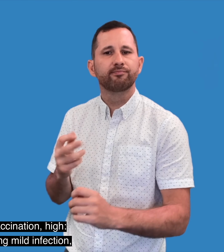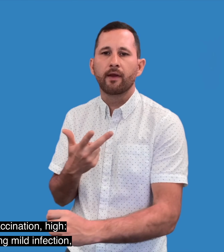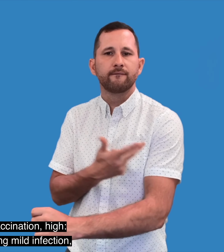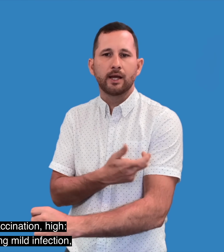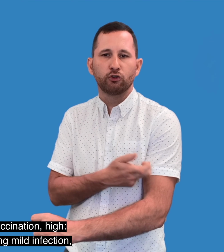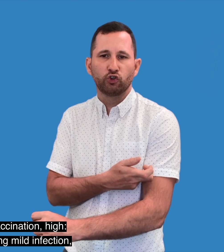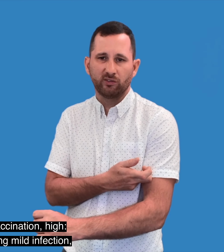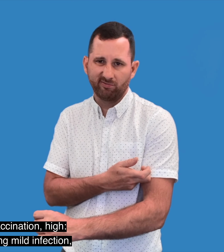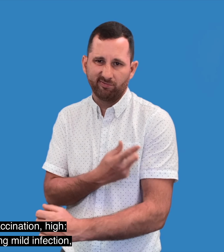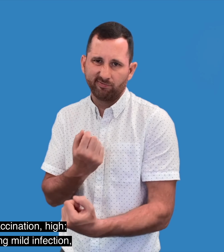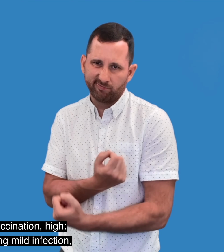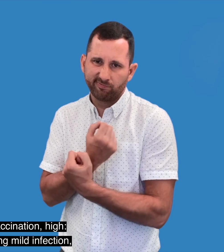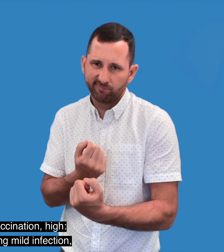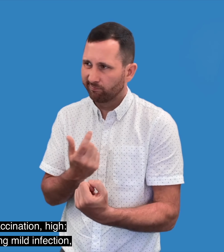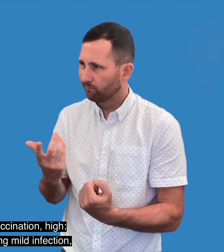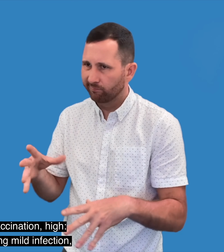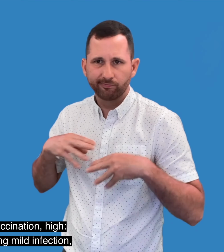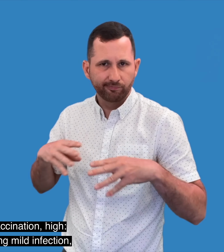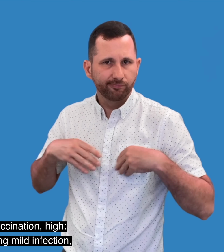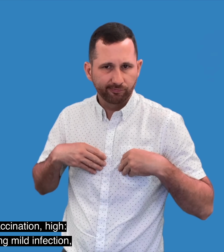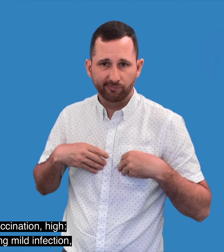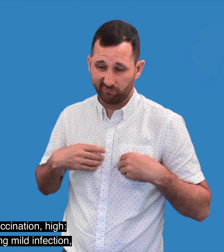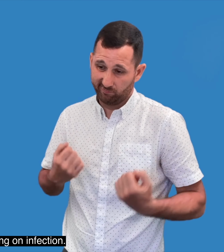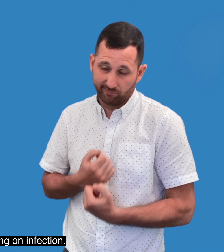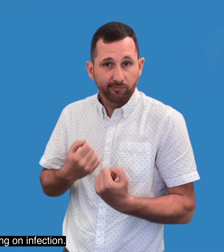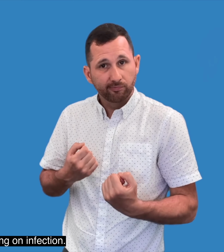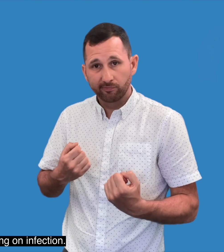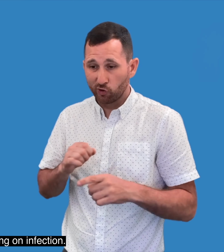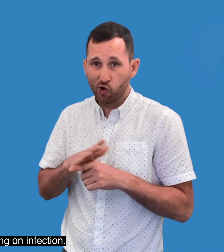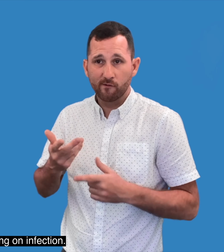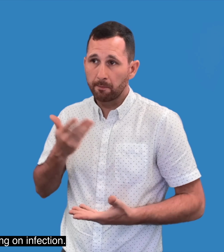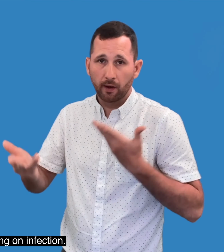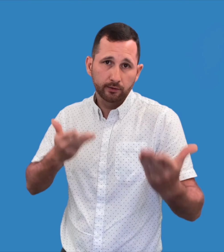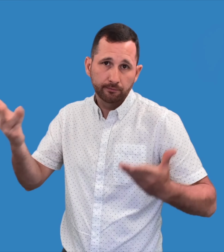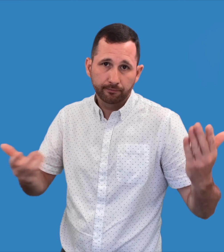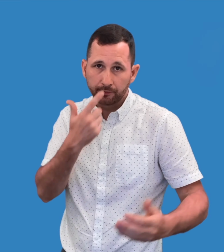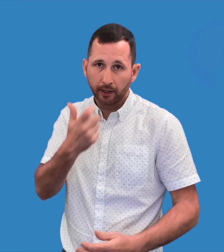vaccination, high, catching mild infection, passing on infection.